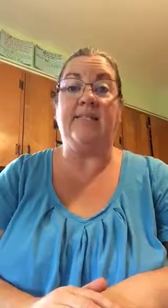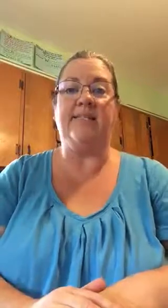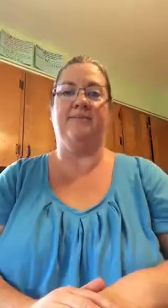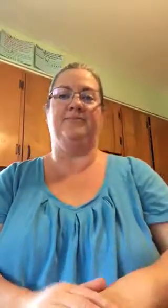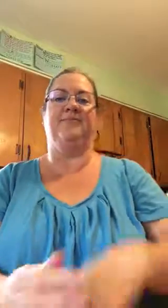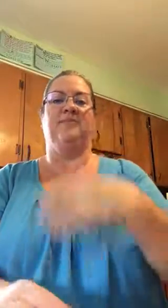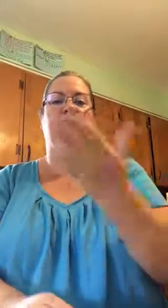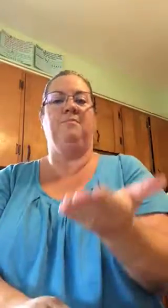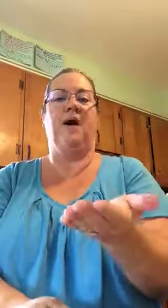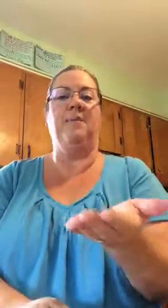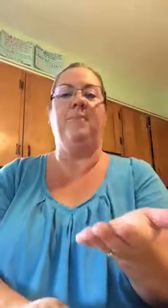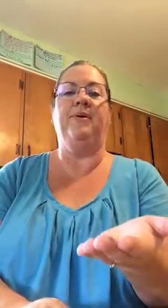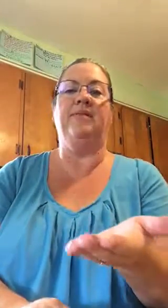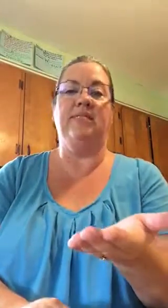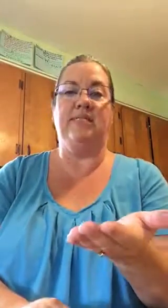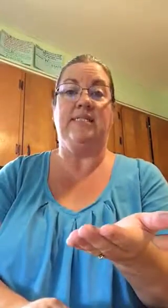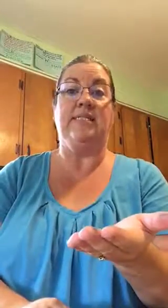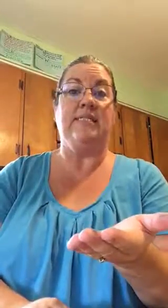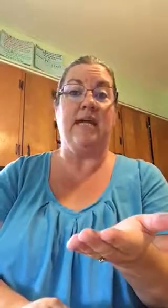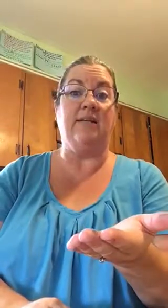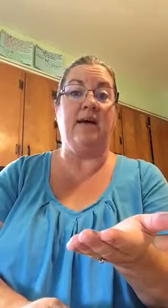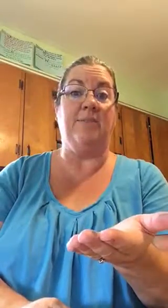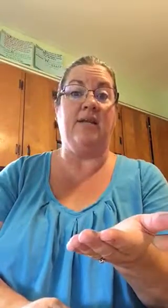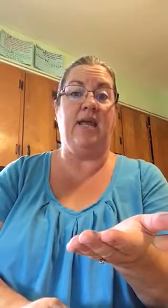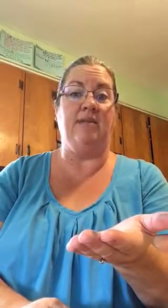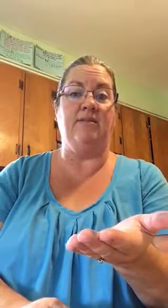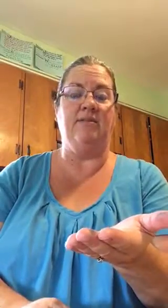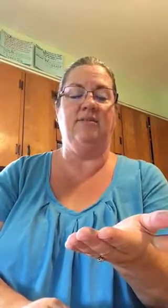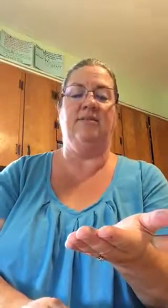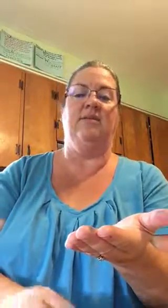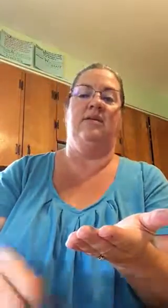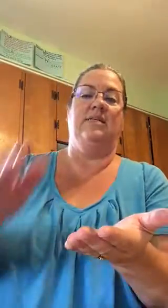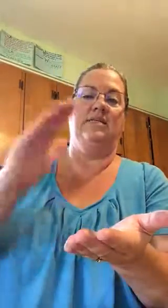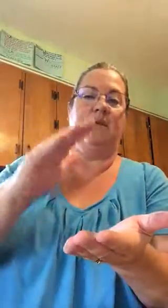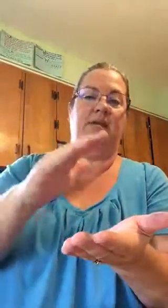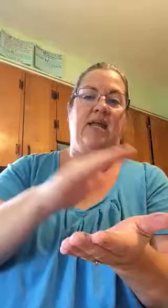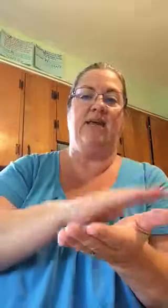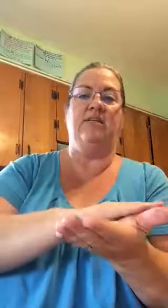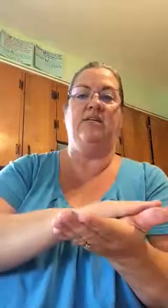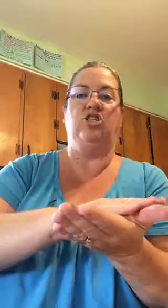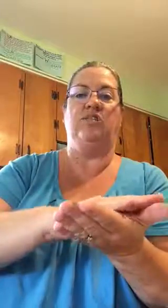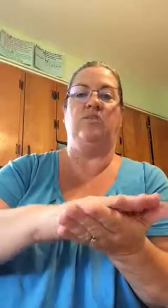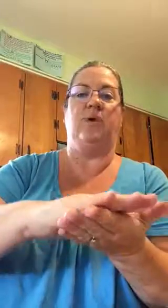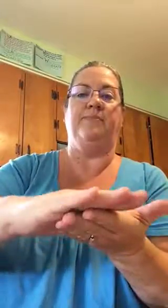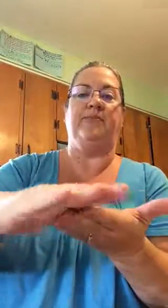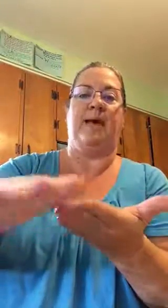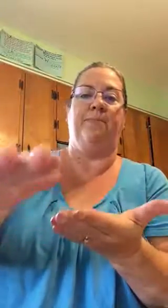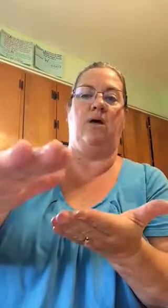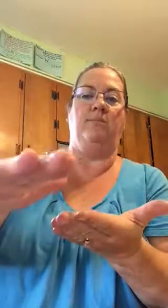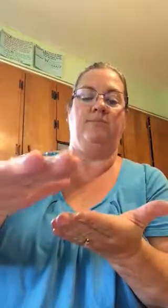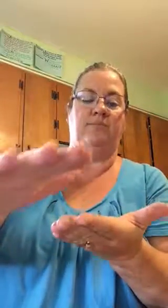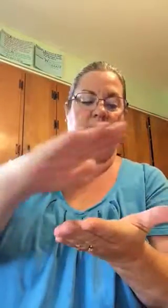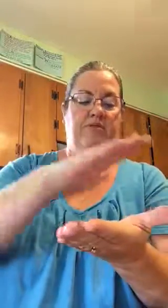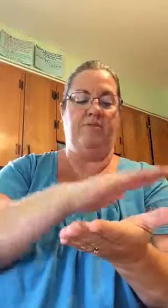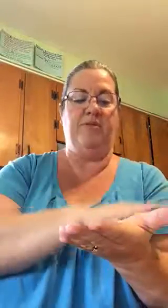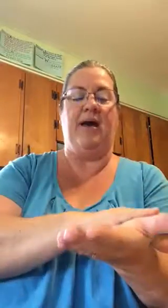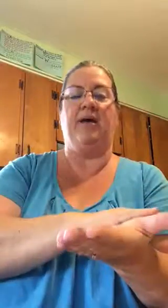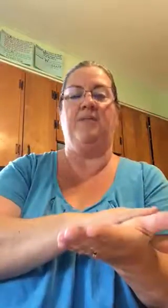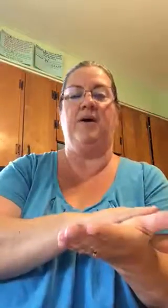Nice. Palm up, non-dominant hand. Dominant hand just swipes that palm from the back of the